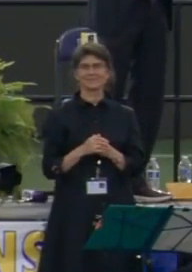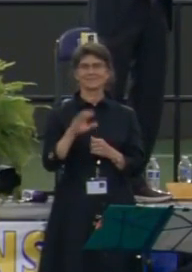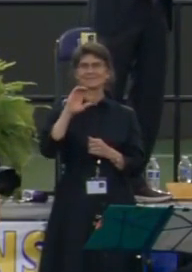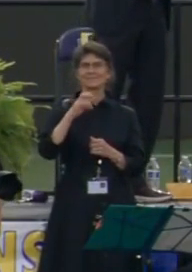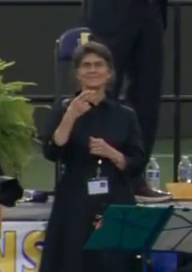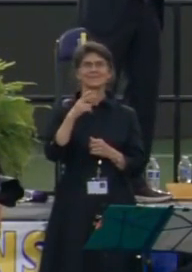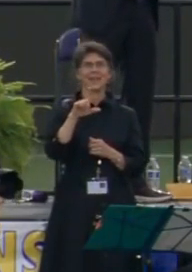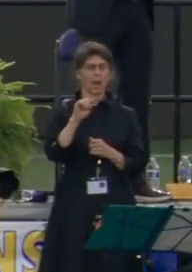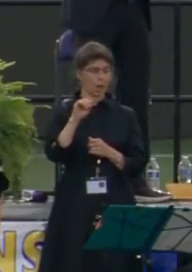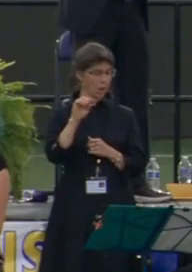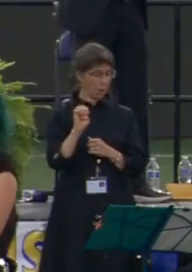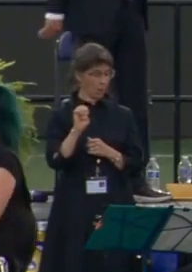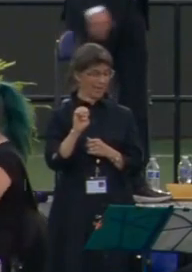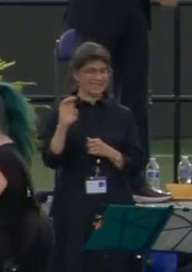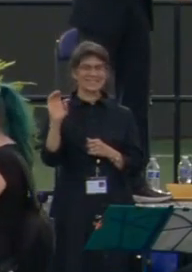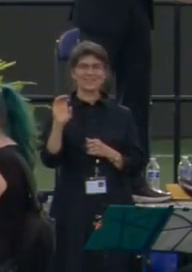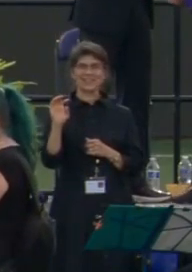Chloe Sarasani.